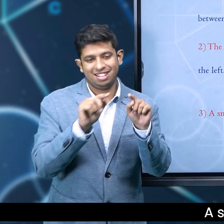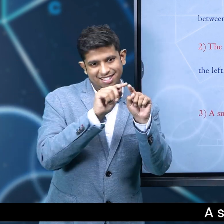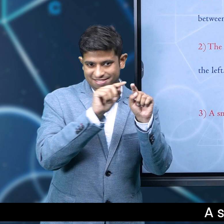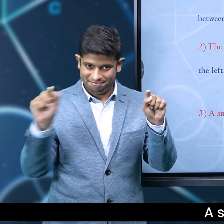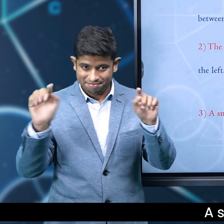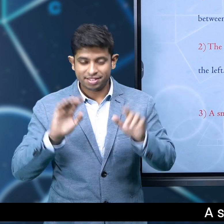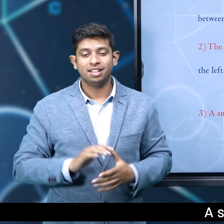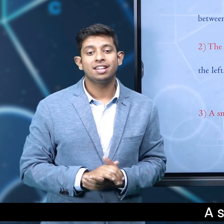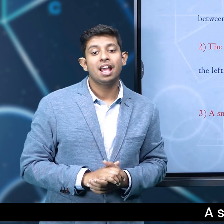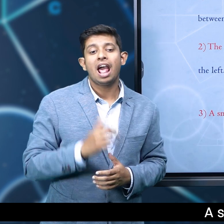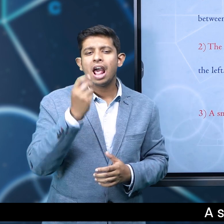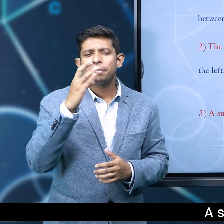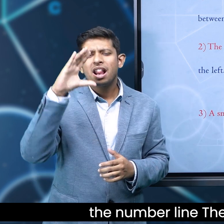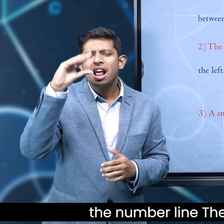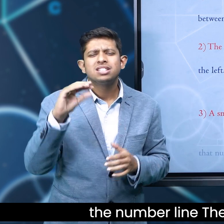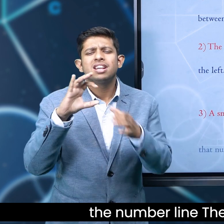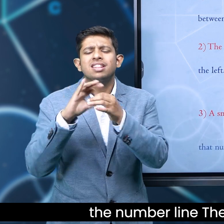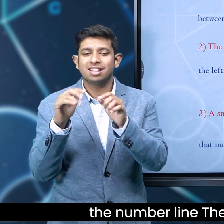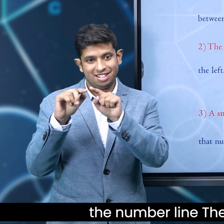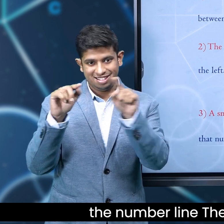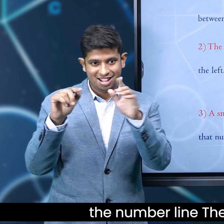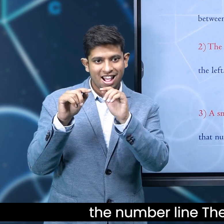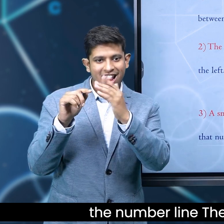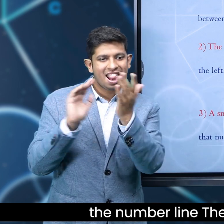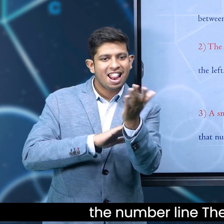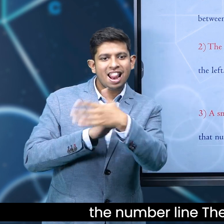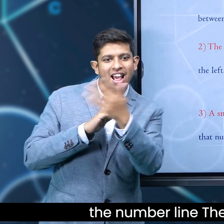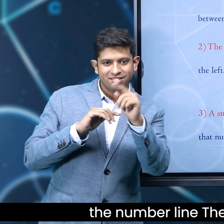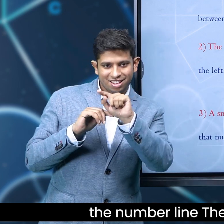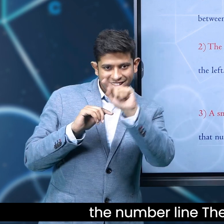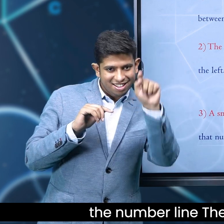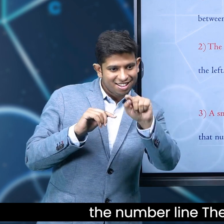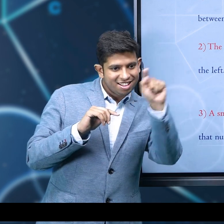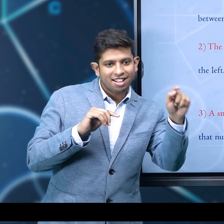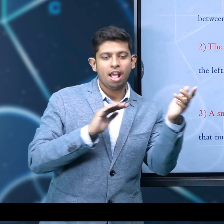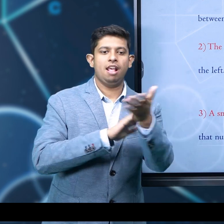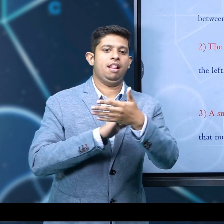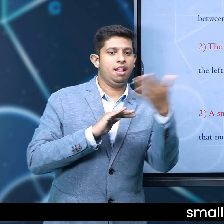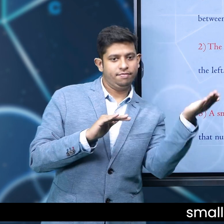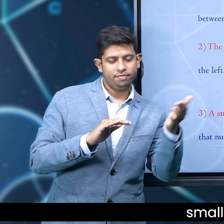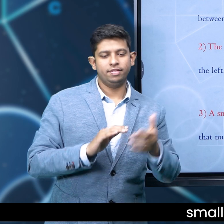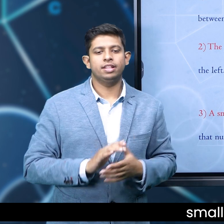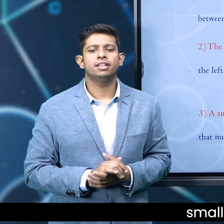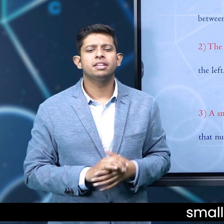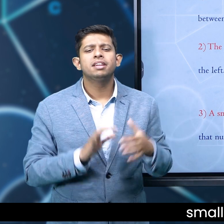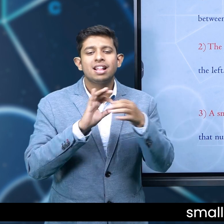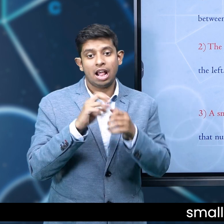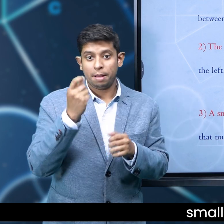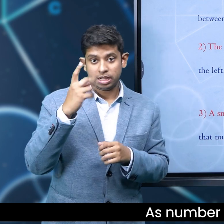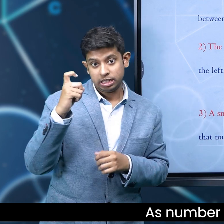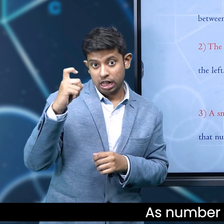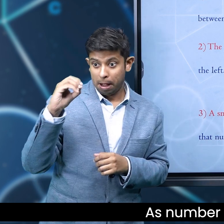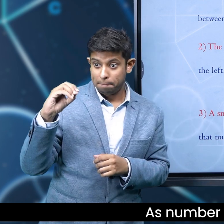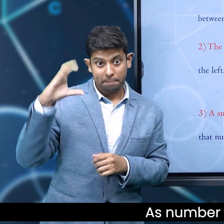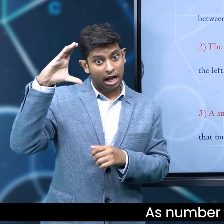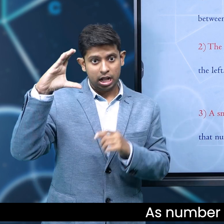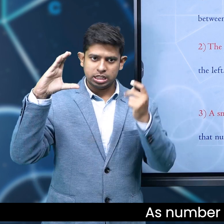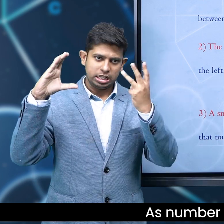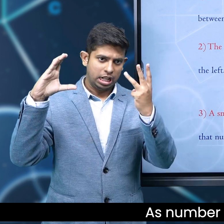number line. The number on the left of any number is always smaller than that number. As number 3 is on the left